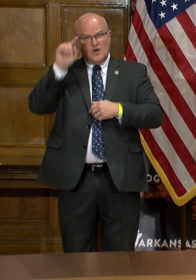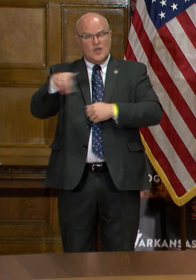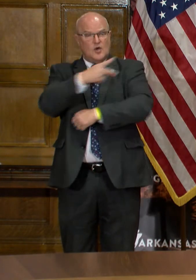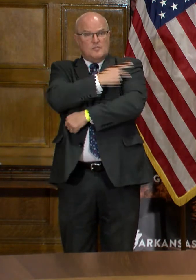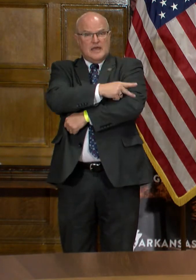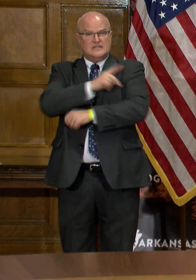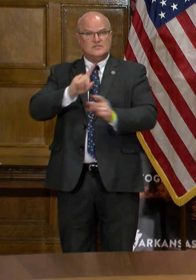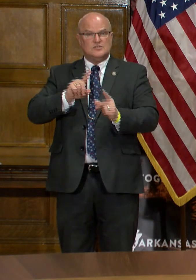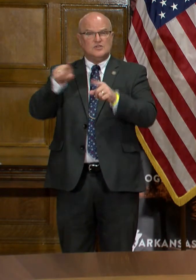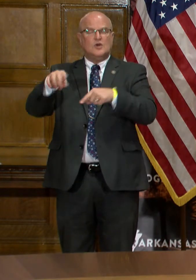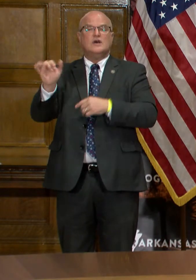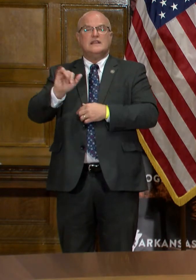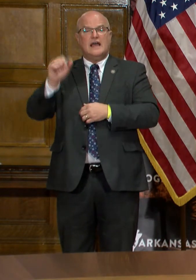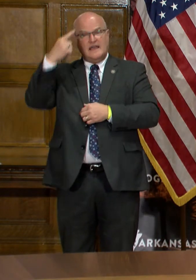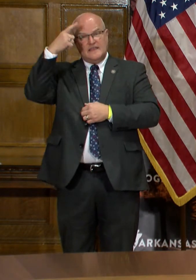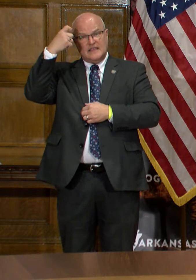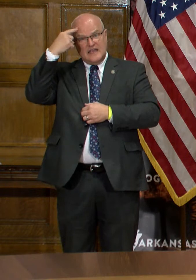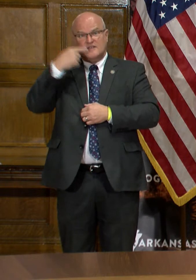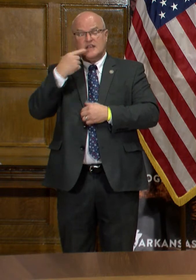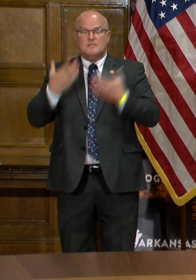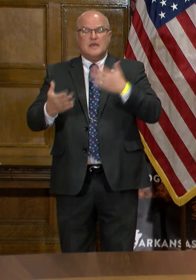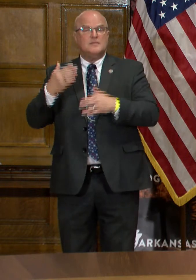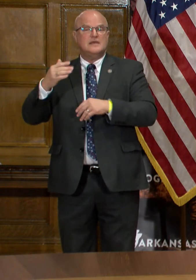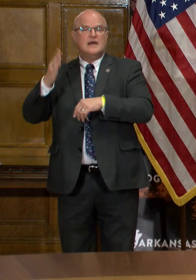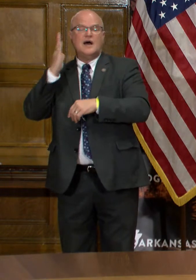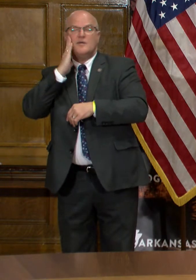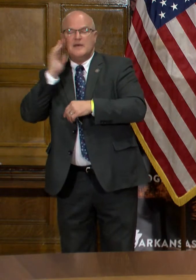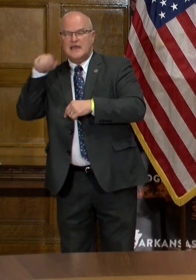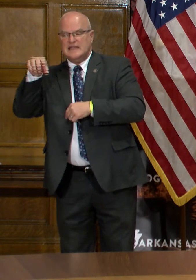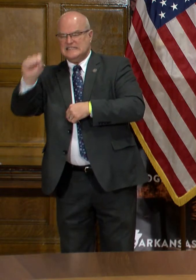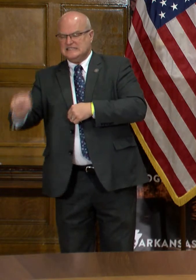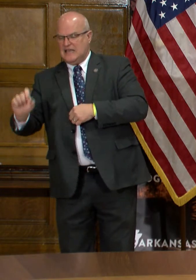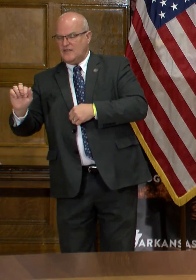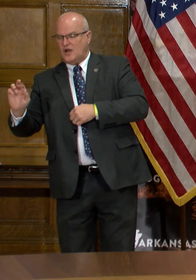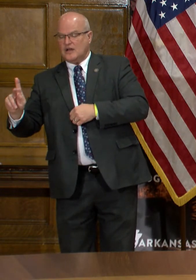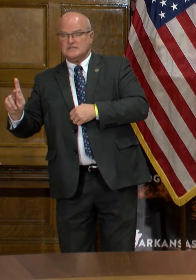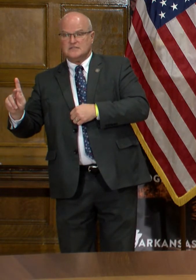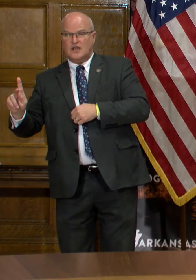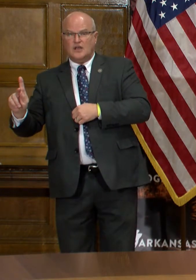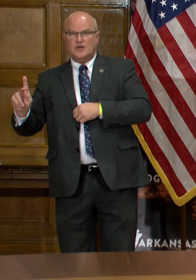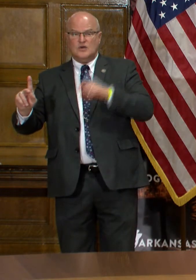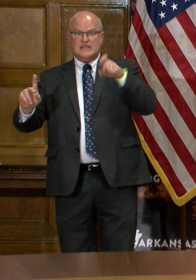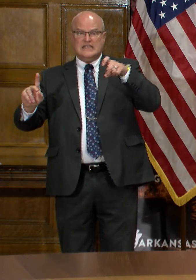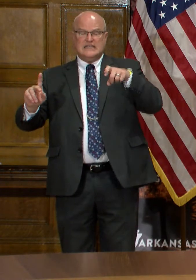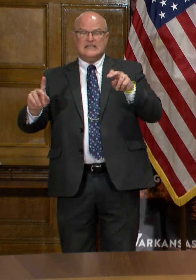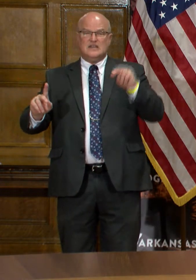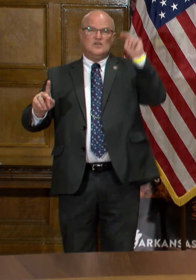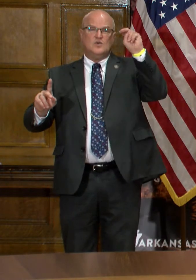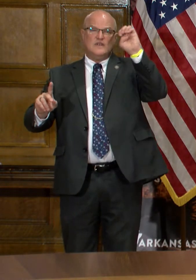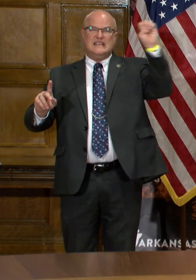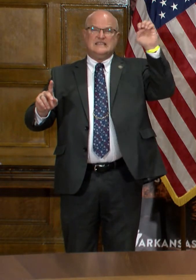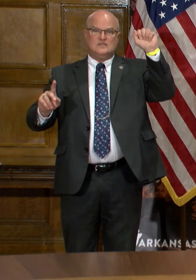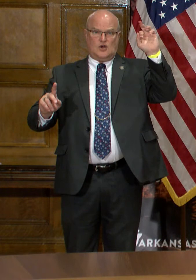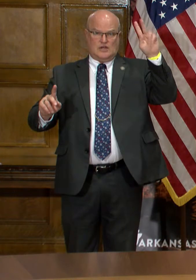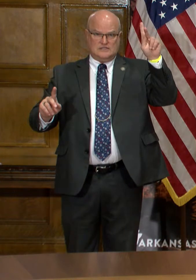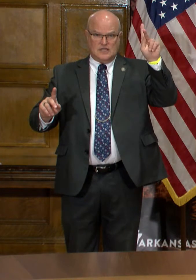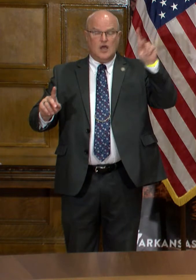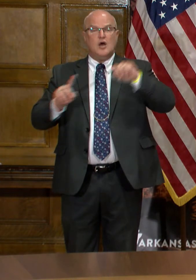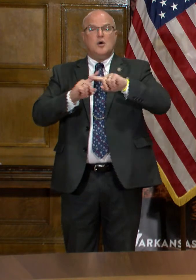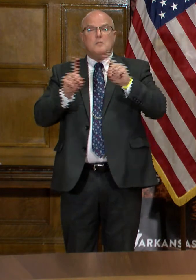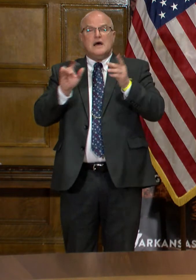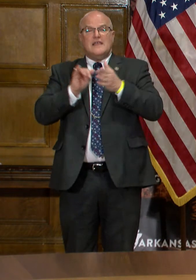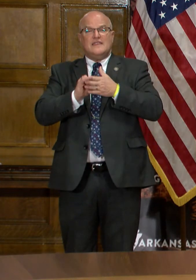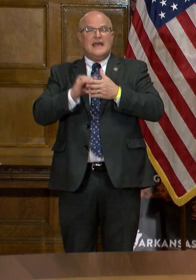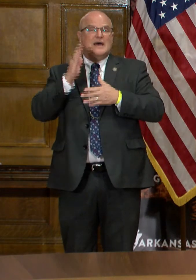patients to go to. Like the Governor said, there might be a bed in South Arkansas when the need is in Northeast Arkansas, but